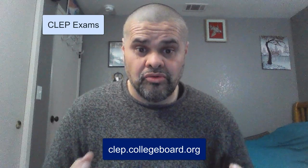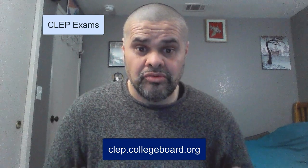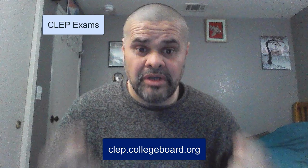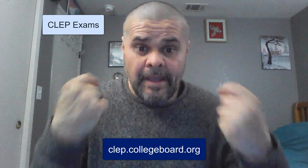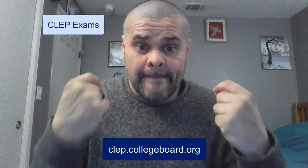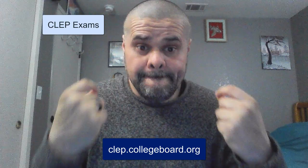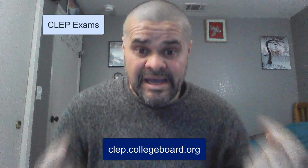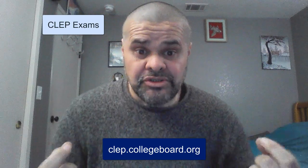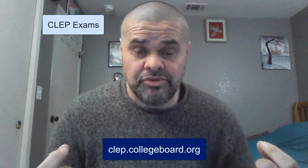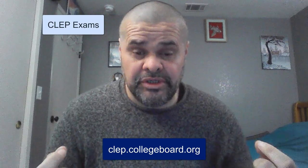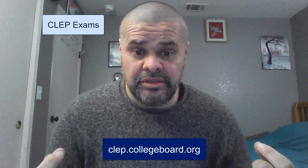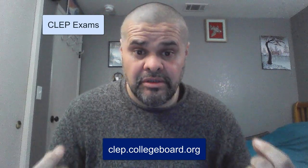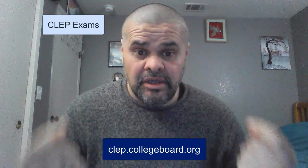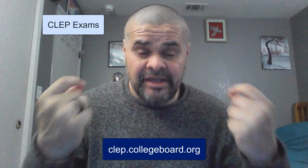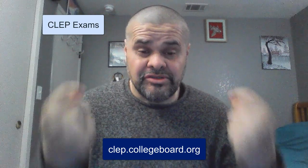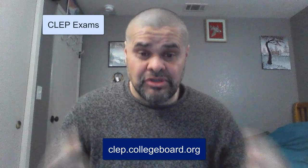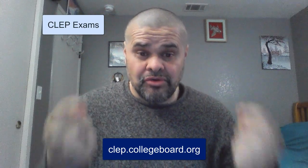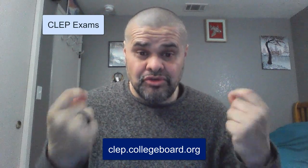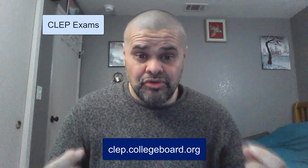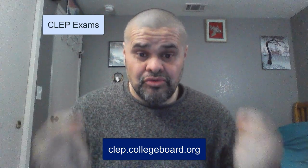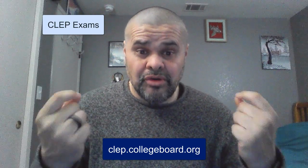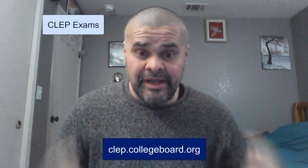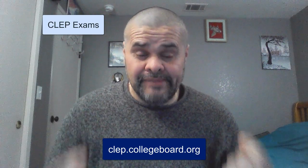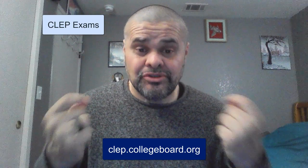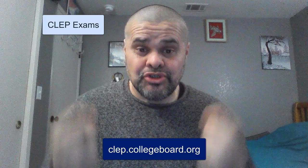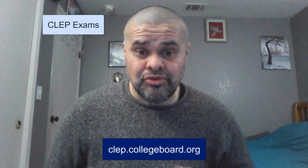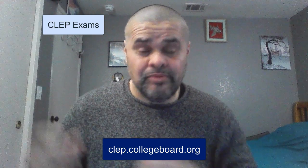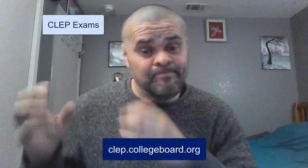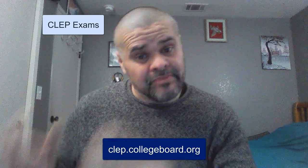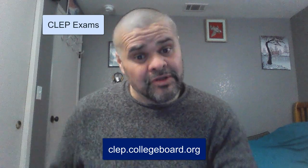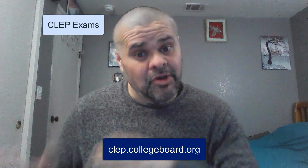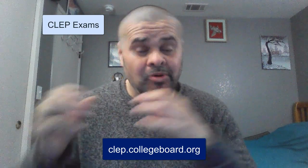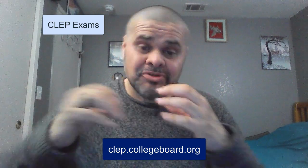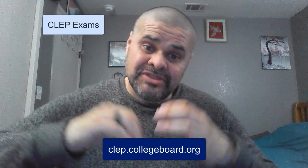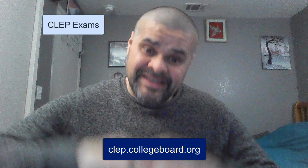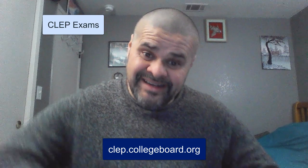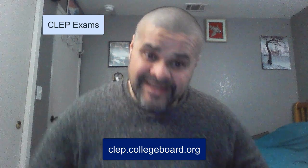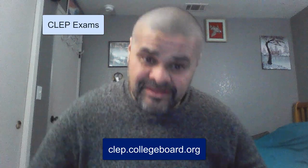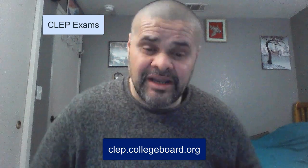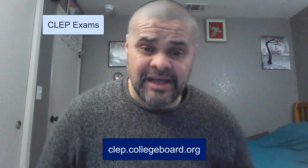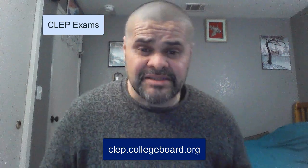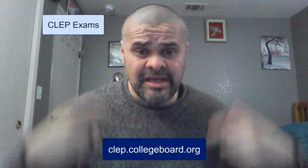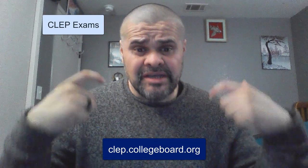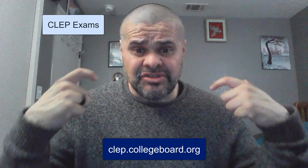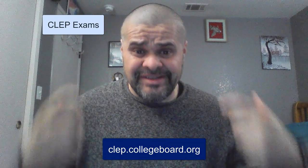shown mastery. And so you are able to go take another class. So